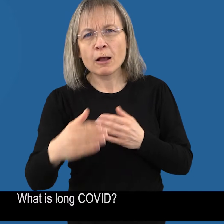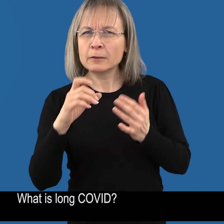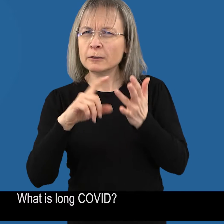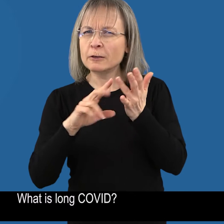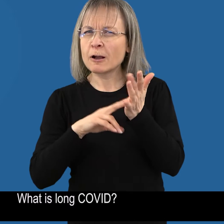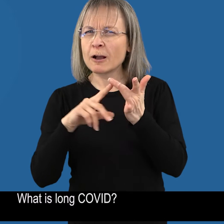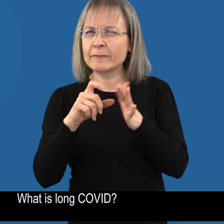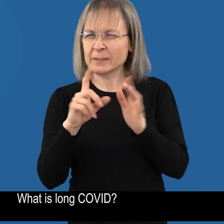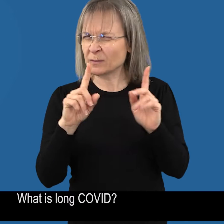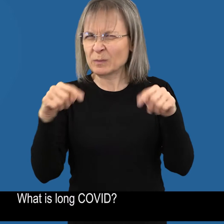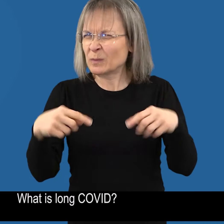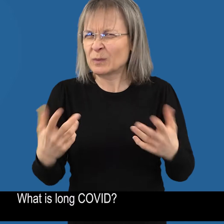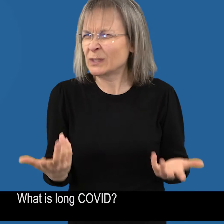What is long COVID?